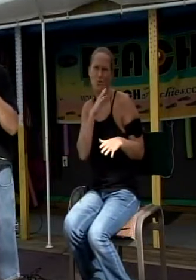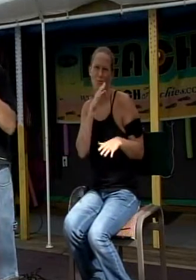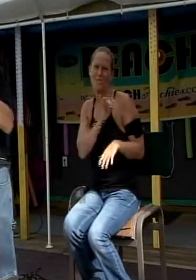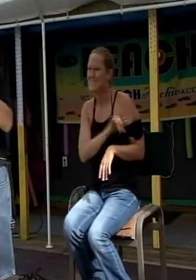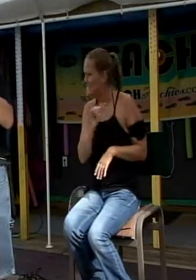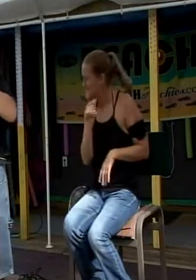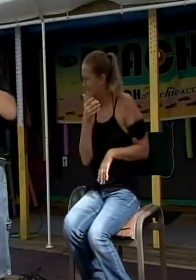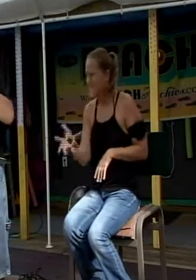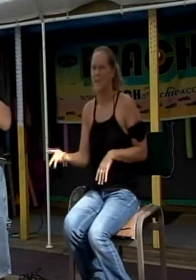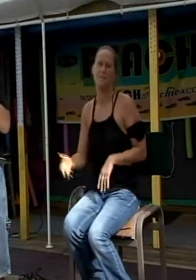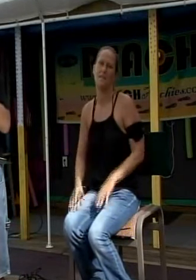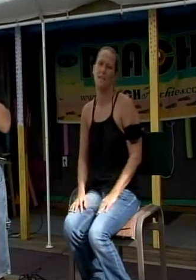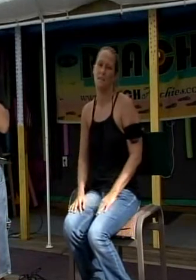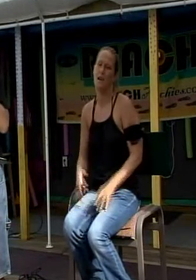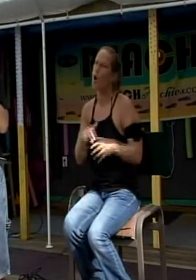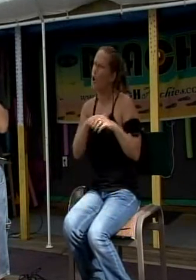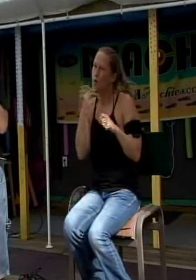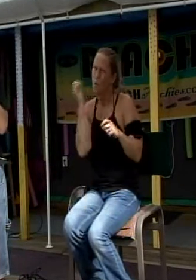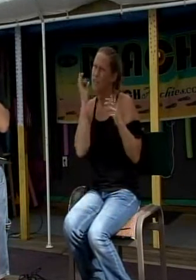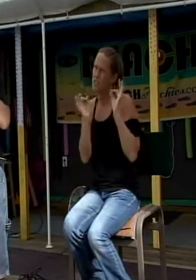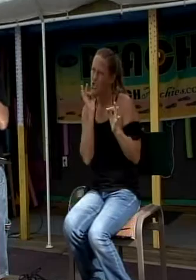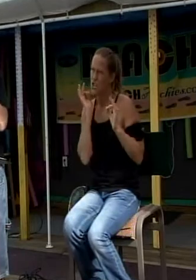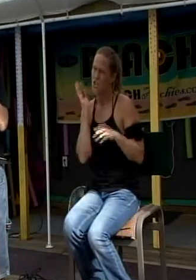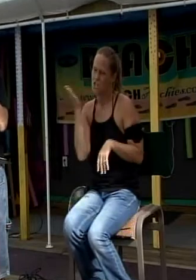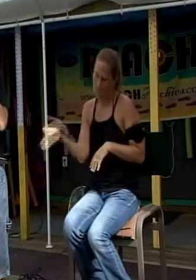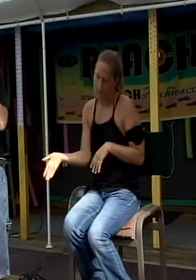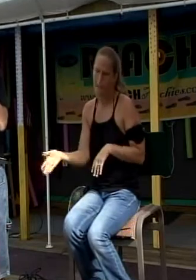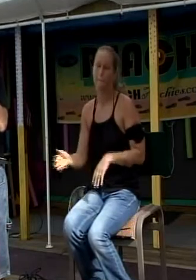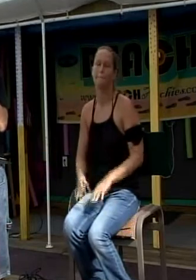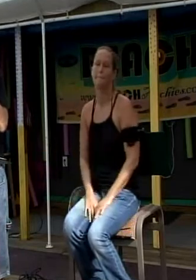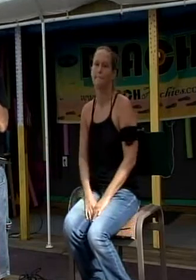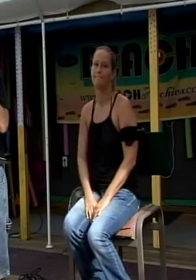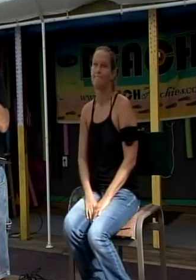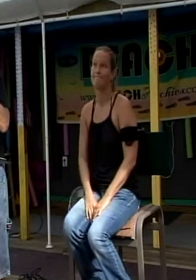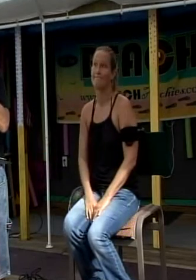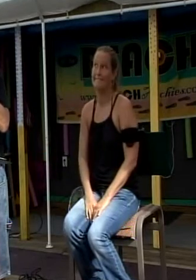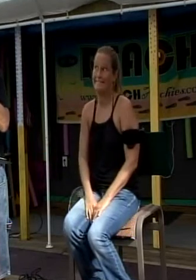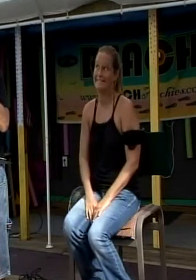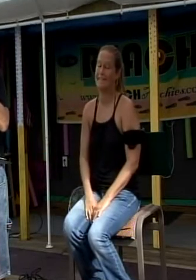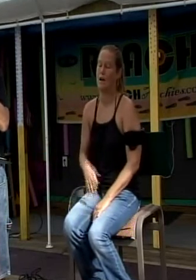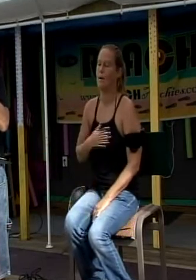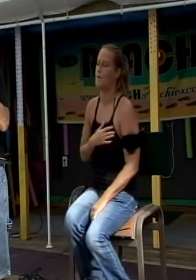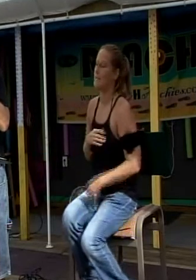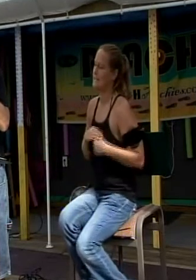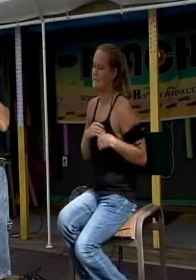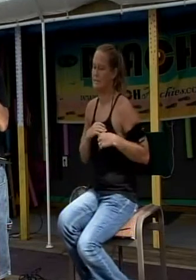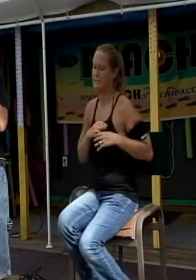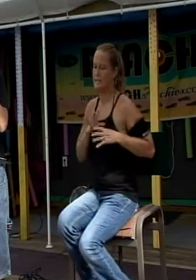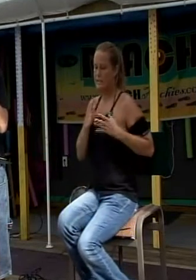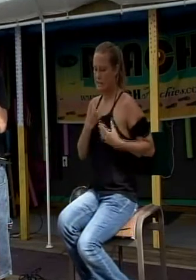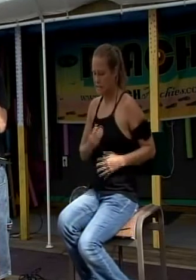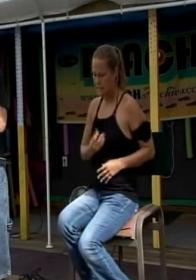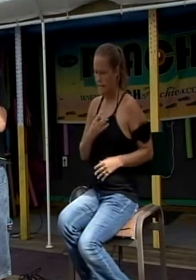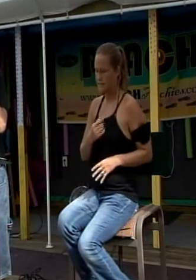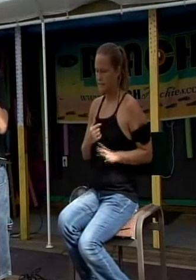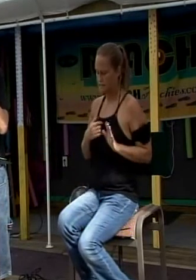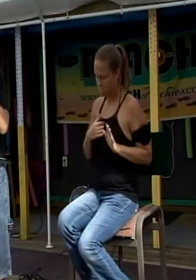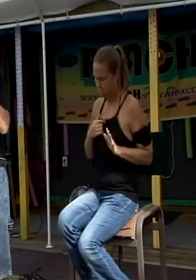so judgmental. And it opened my heart up to go and accept him back and say, dude, the whole